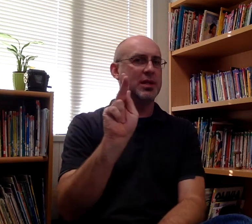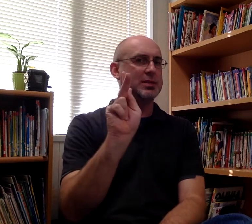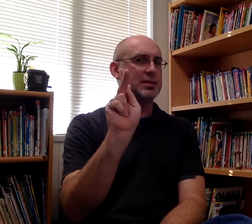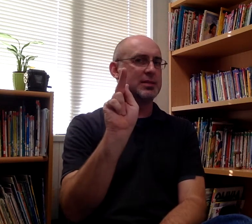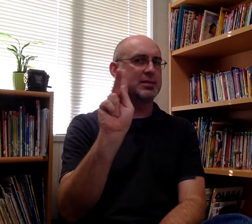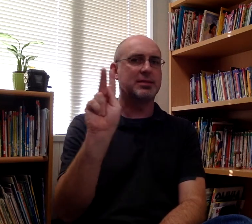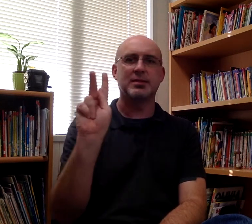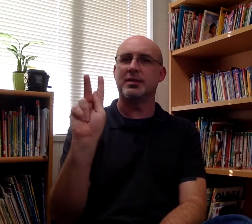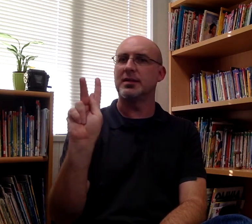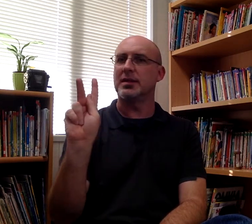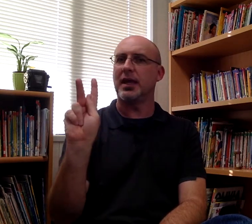place. Okay.